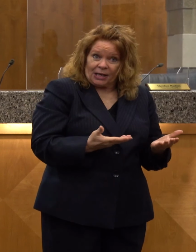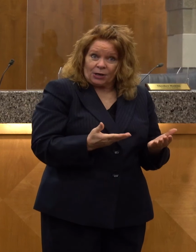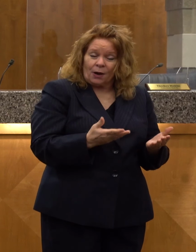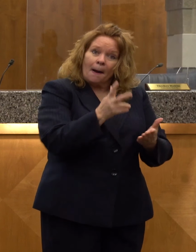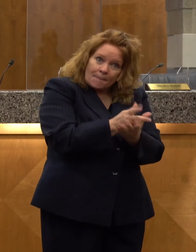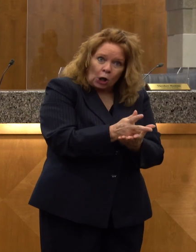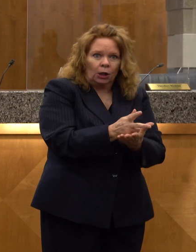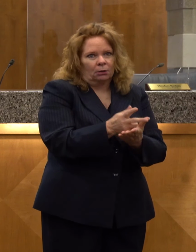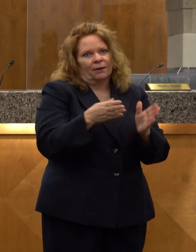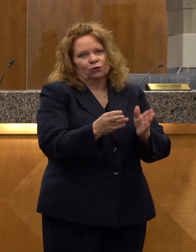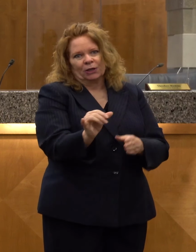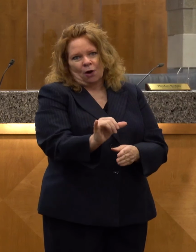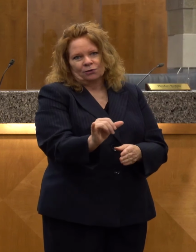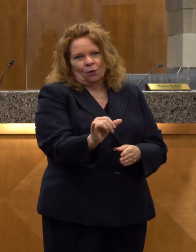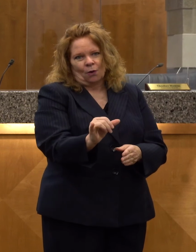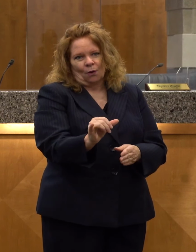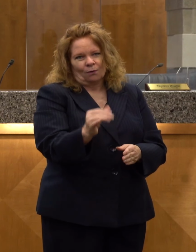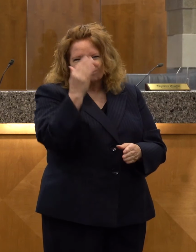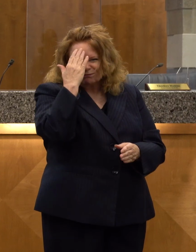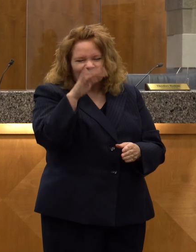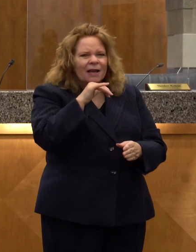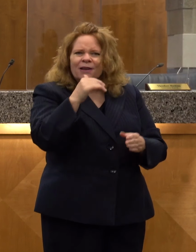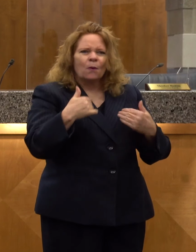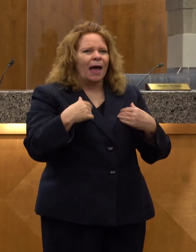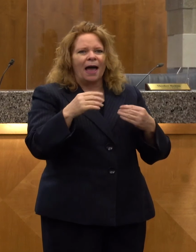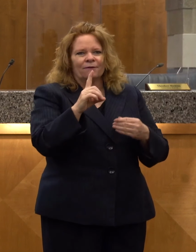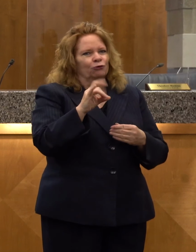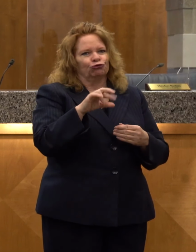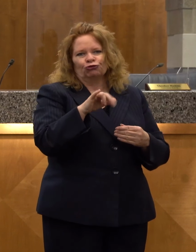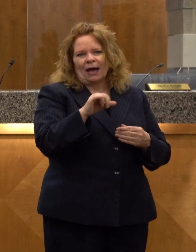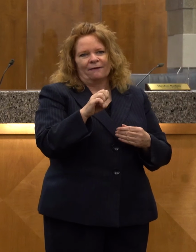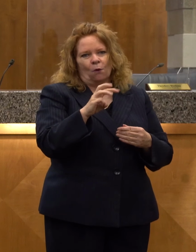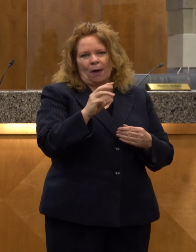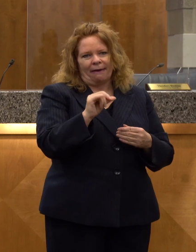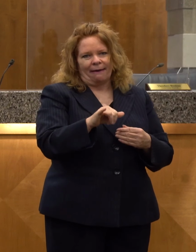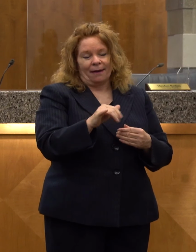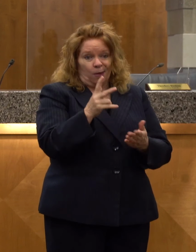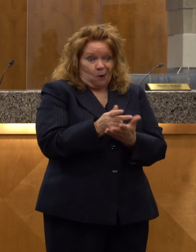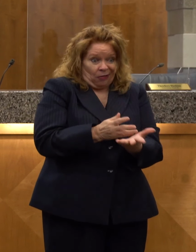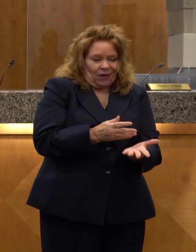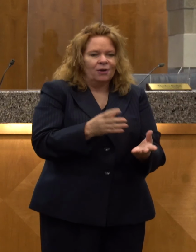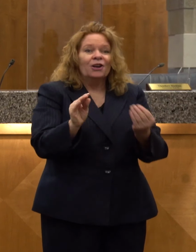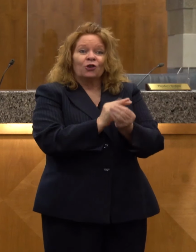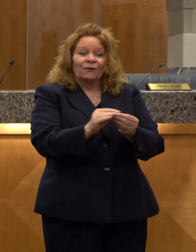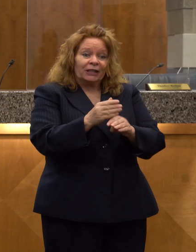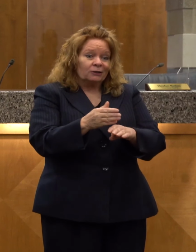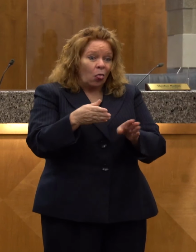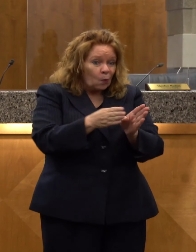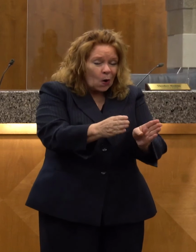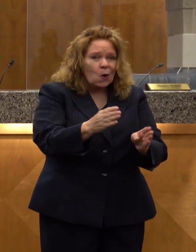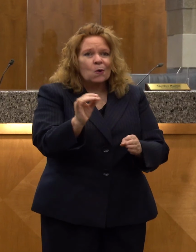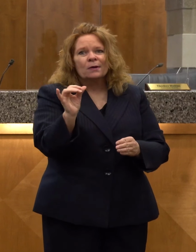park on this street also because they don't have no driveway. So in respect of fixing this road, and